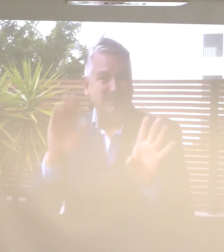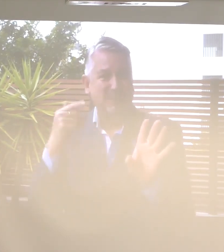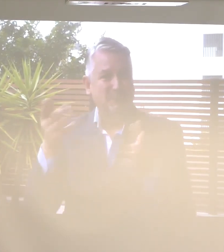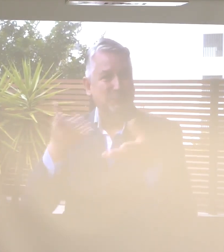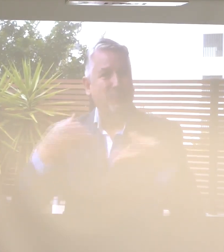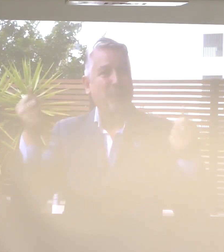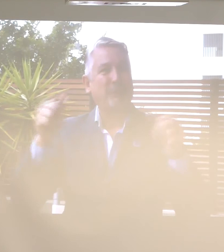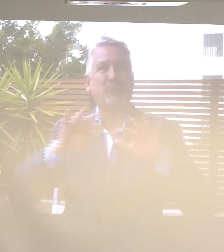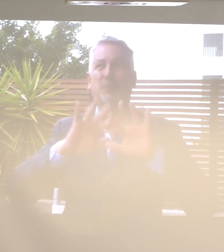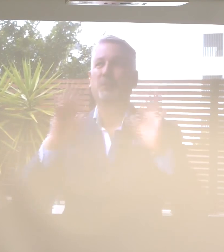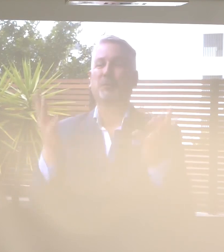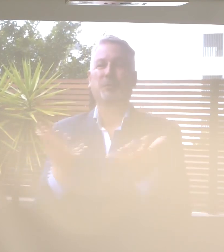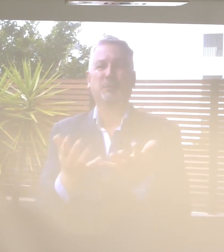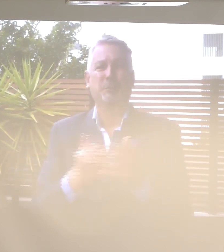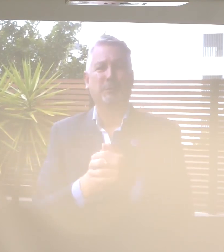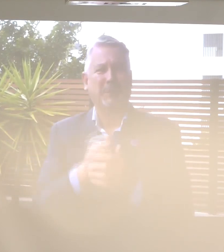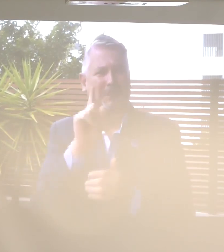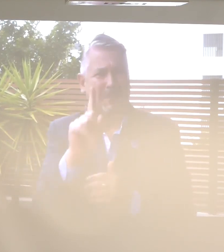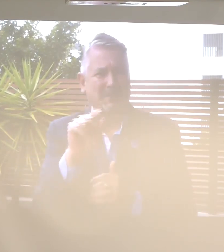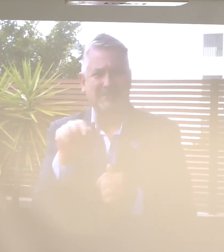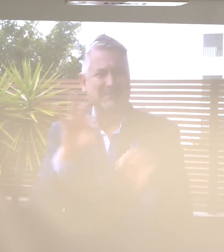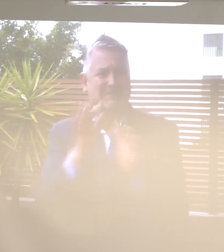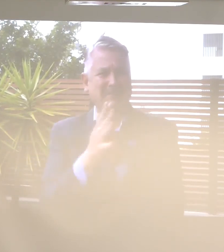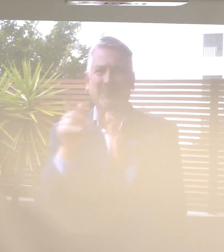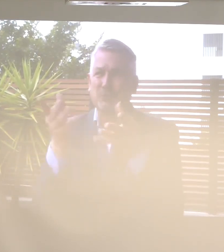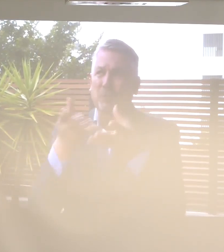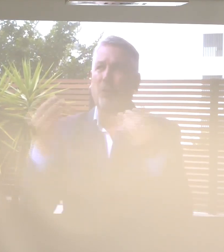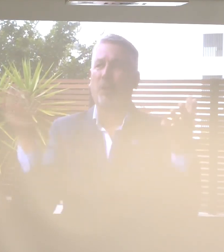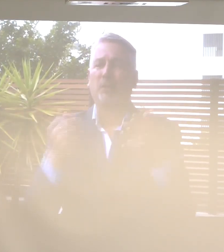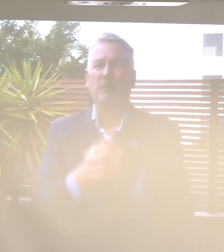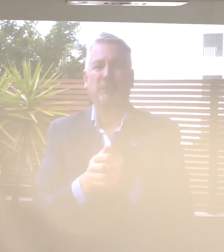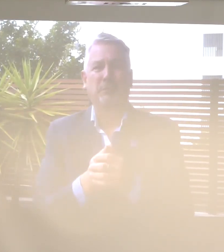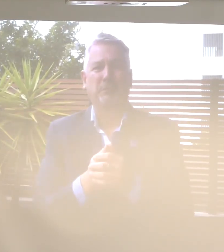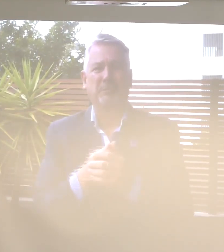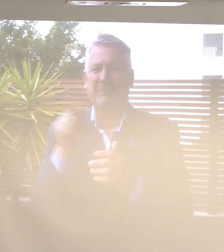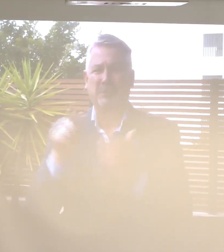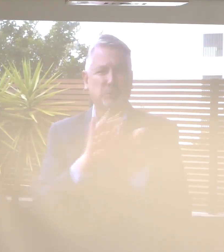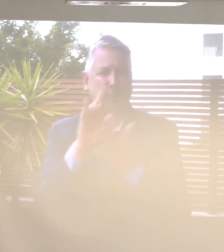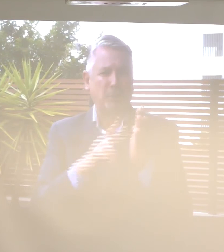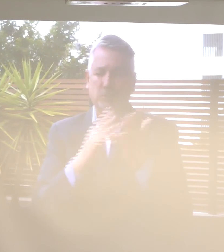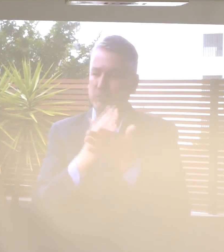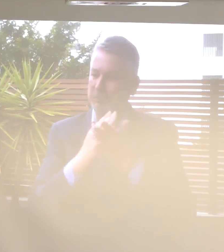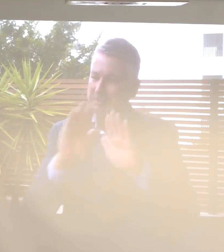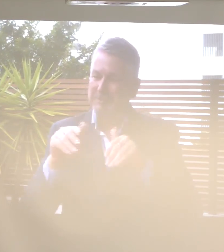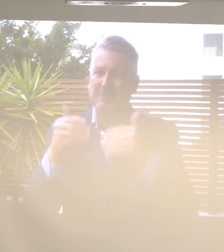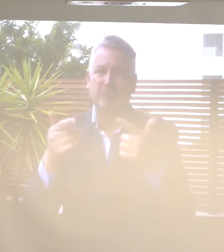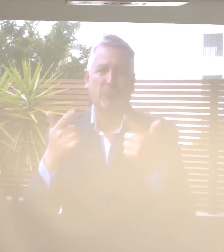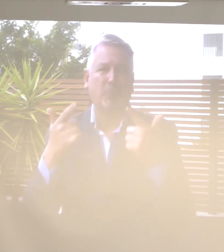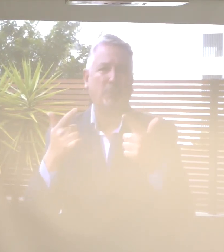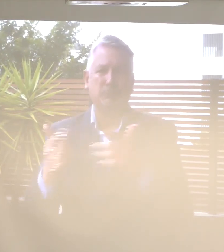It's amazing to think that 10 years has just gone. John hasn't been with us on this earth for 10 years. But in saying that, it doesn't mean that John has not been with us. He